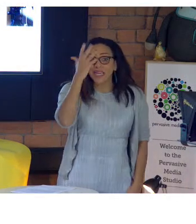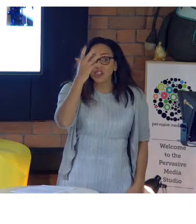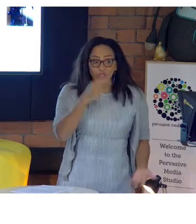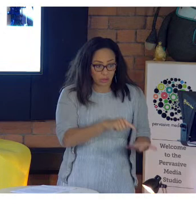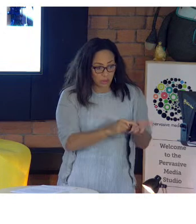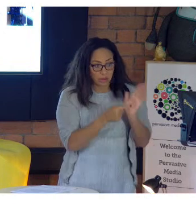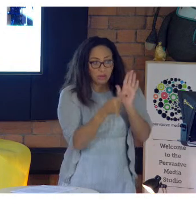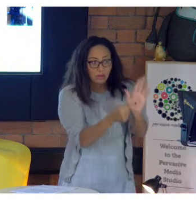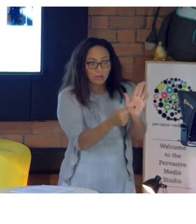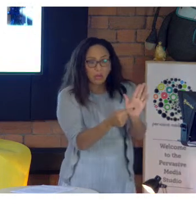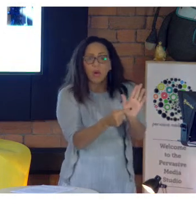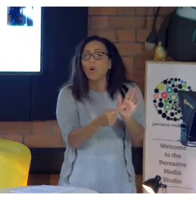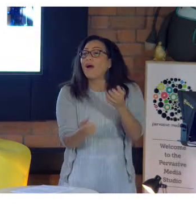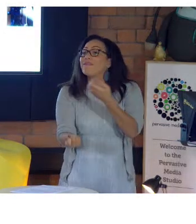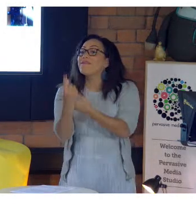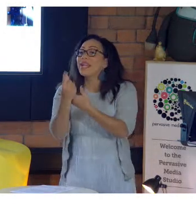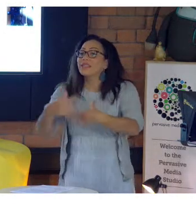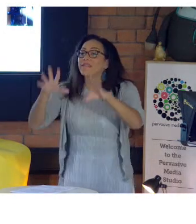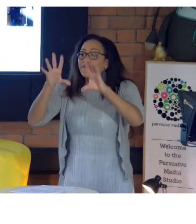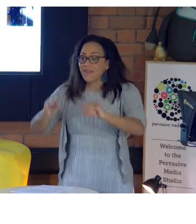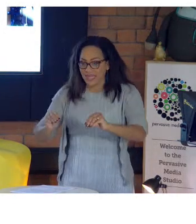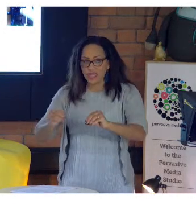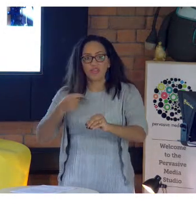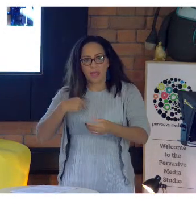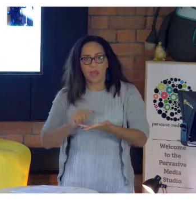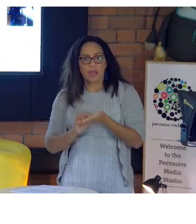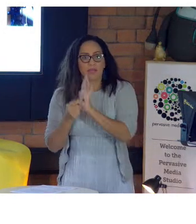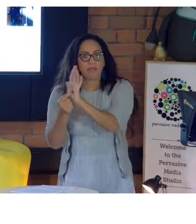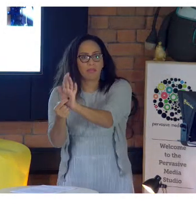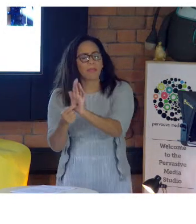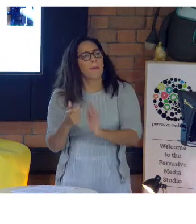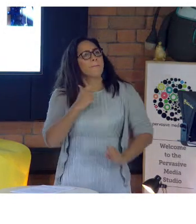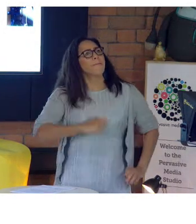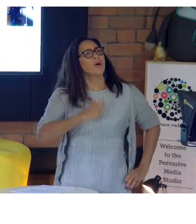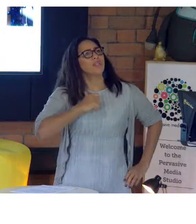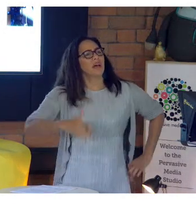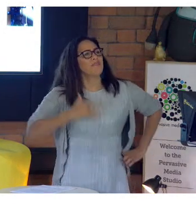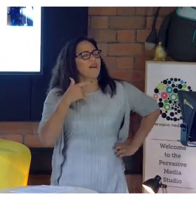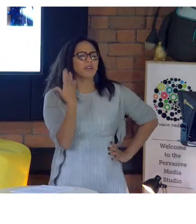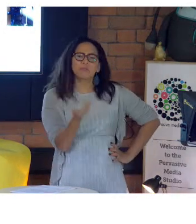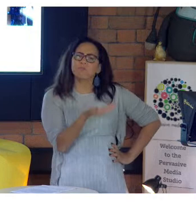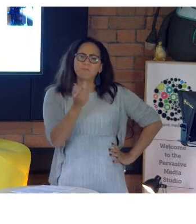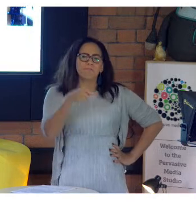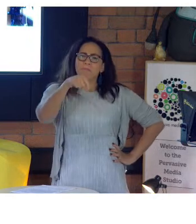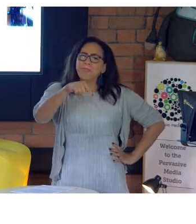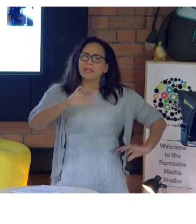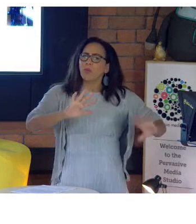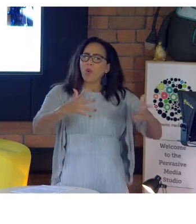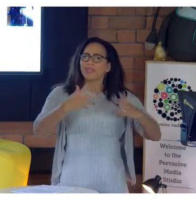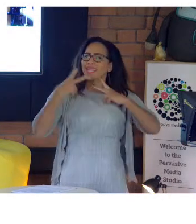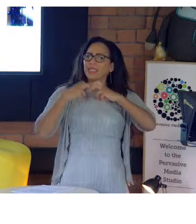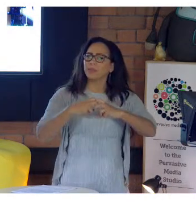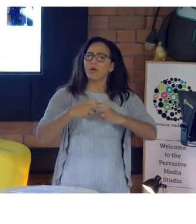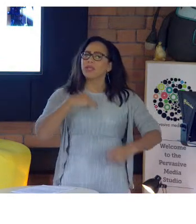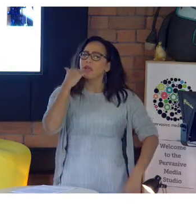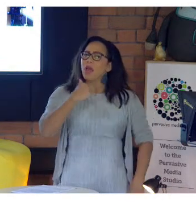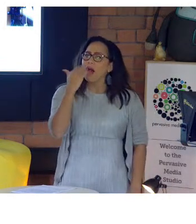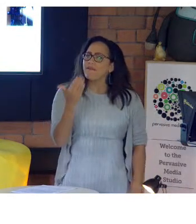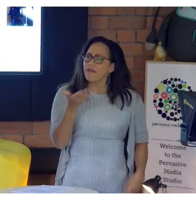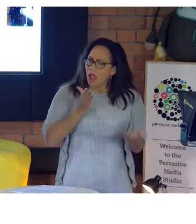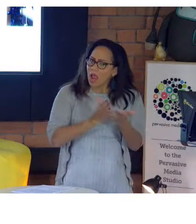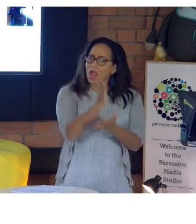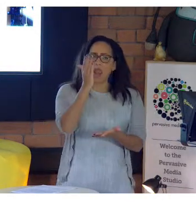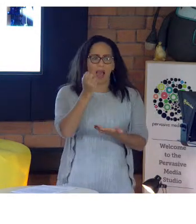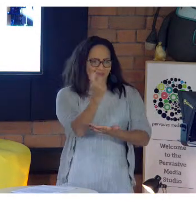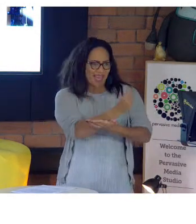happened. And personally, I've always felt that there was an underexplored potential in how live illustration can